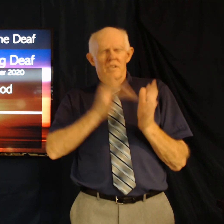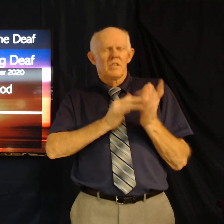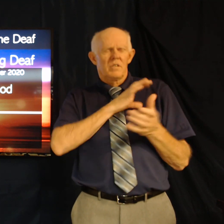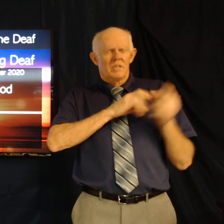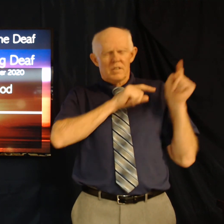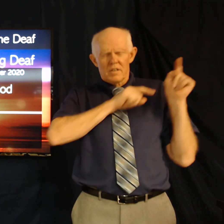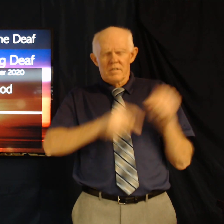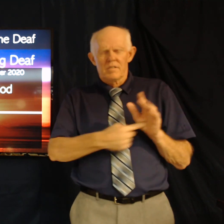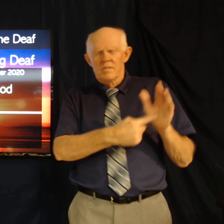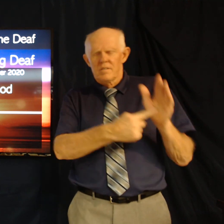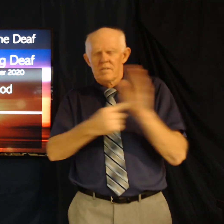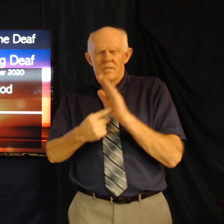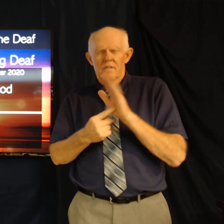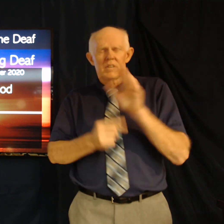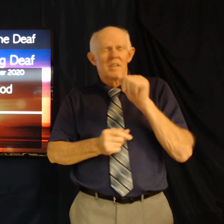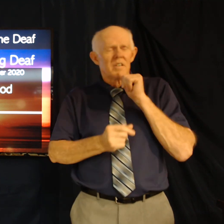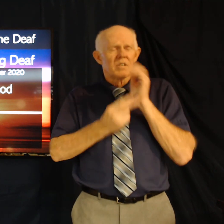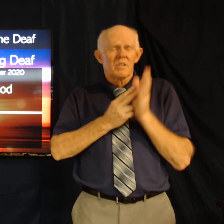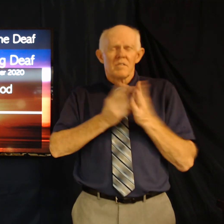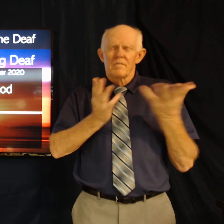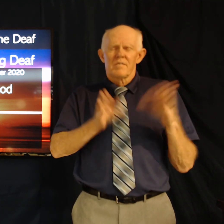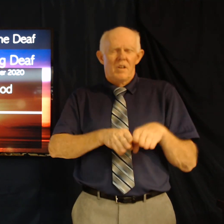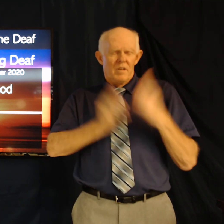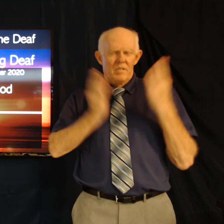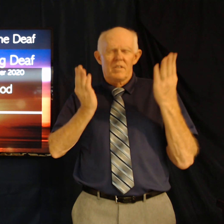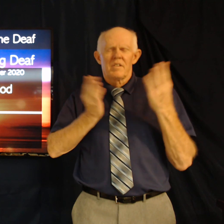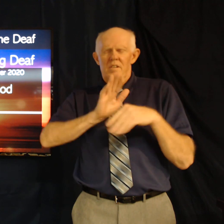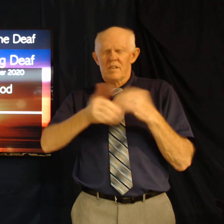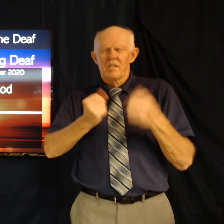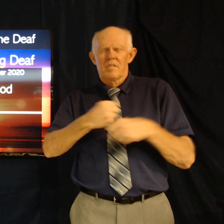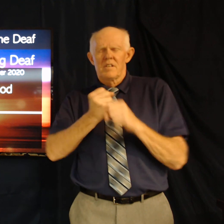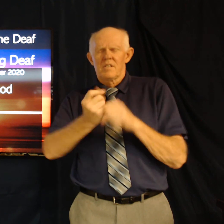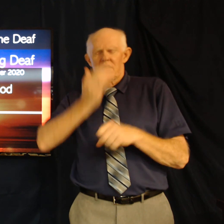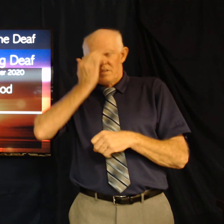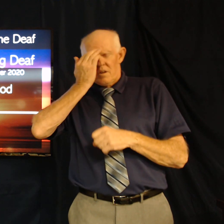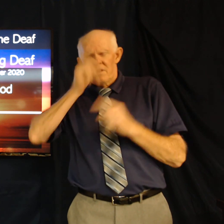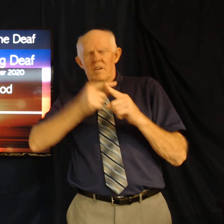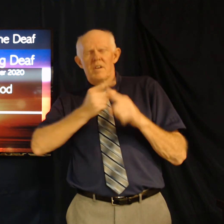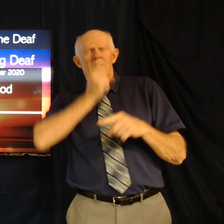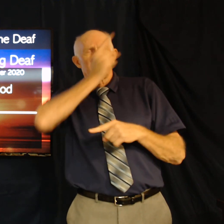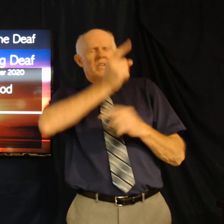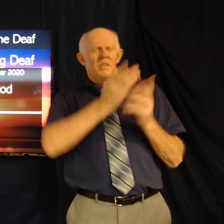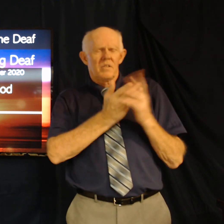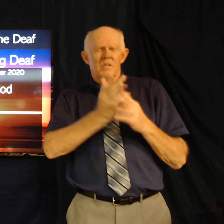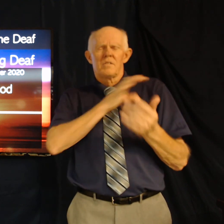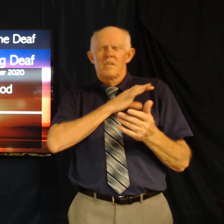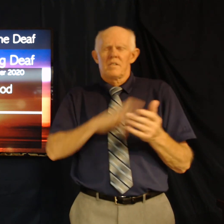open. Christ came to show us. It wasn't a secret. It was open. So